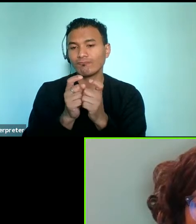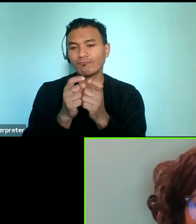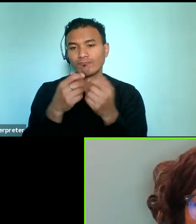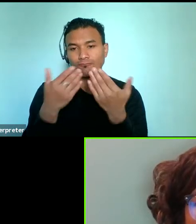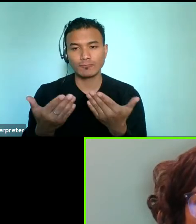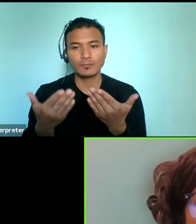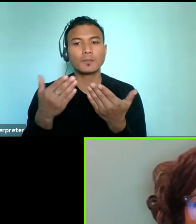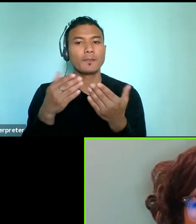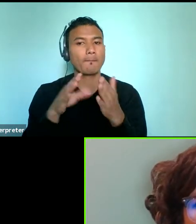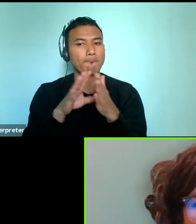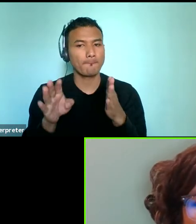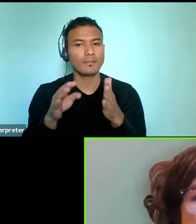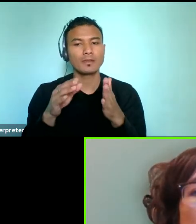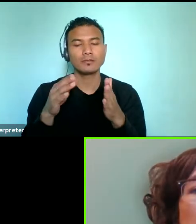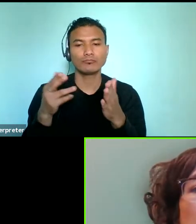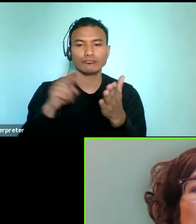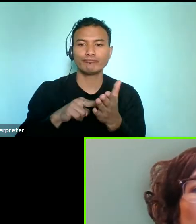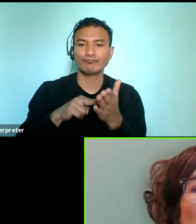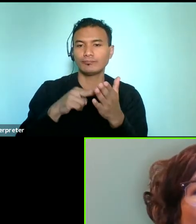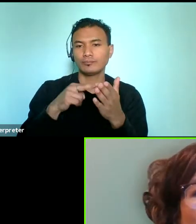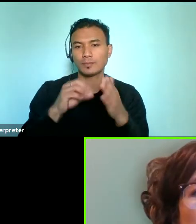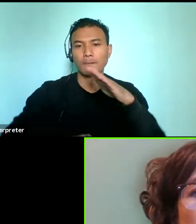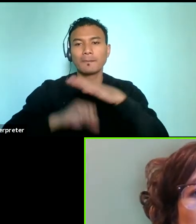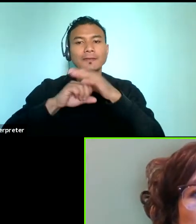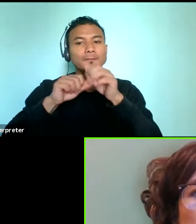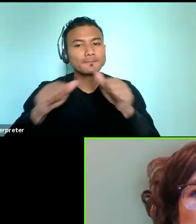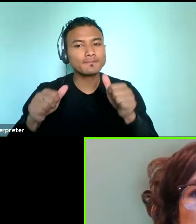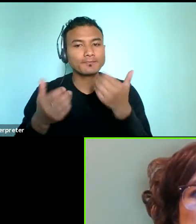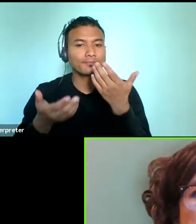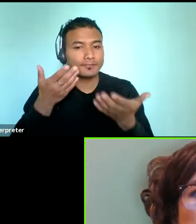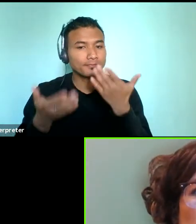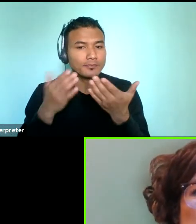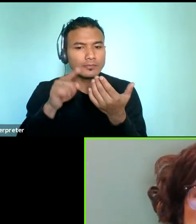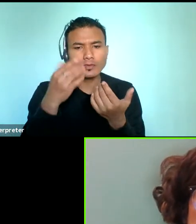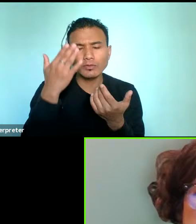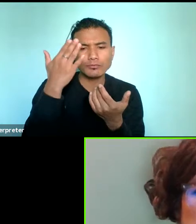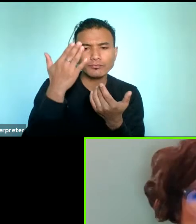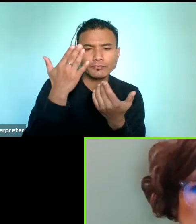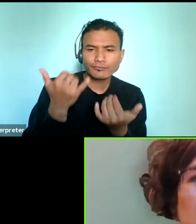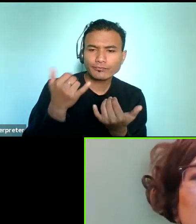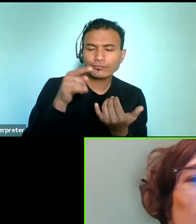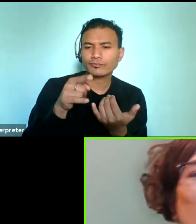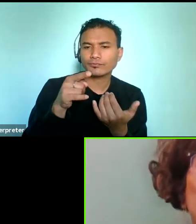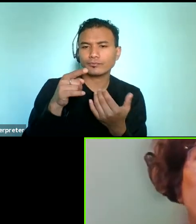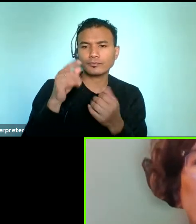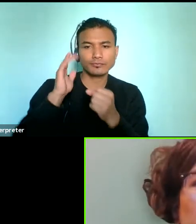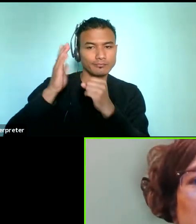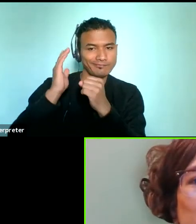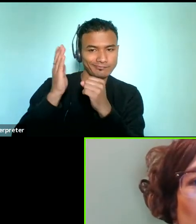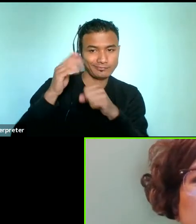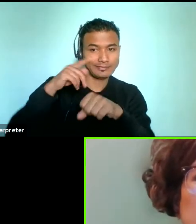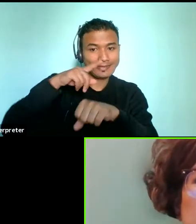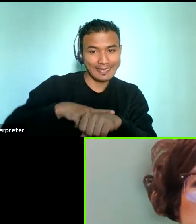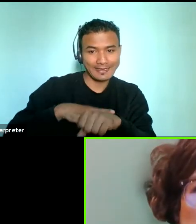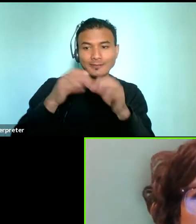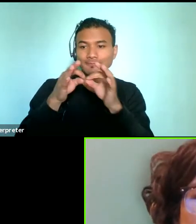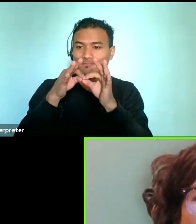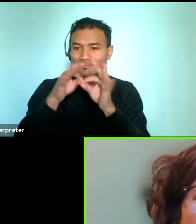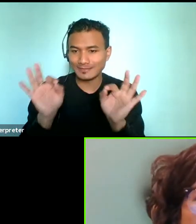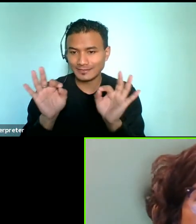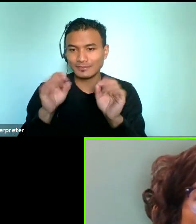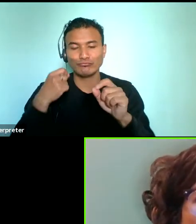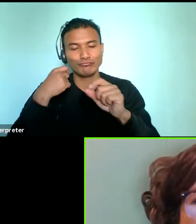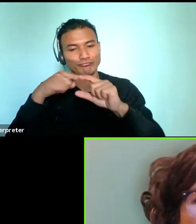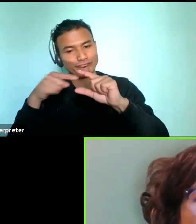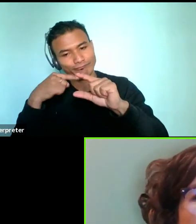identify common priorities. While the speakers speak, feel free to write in the chat